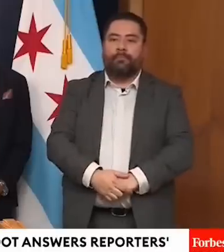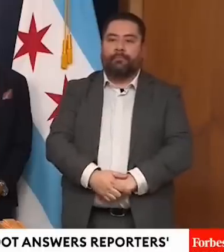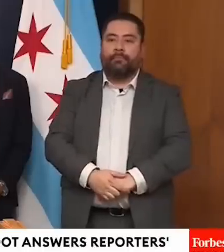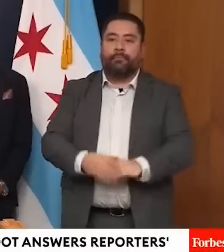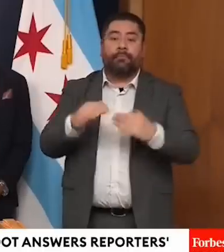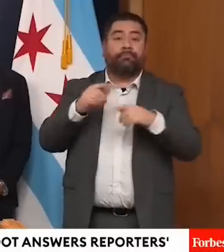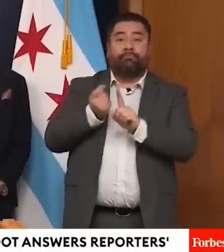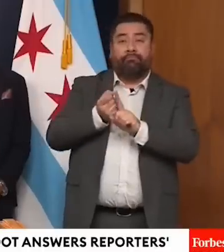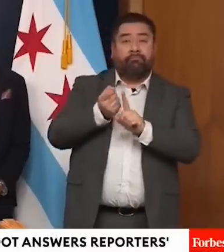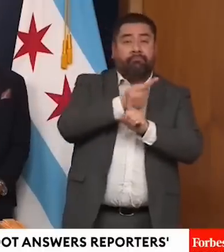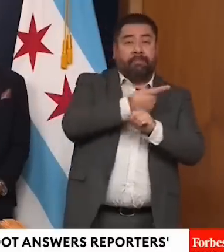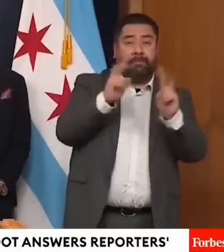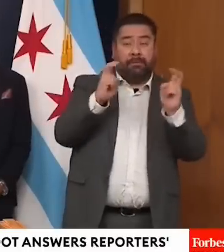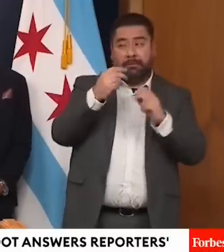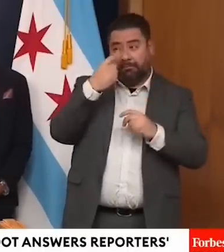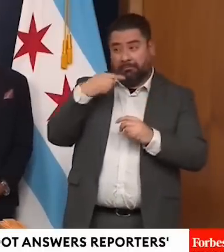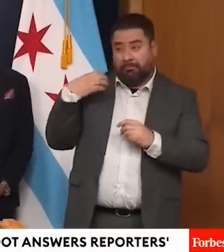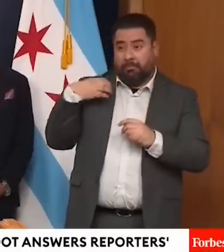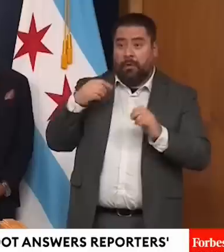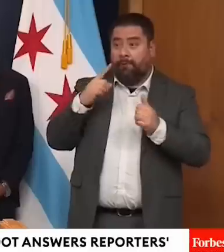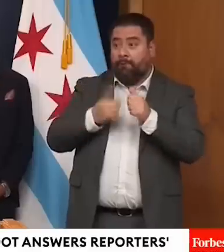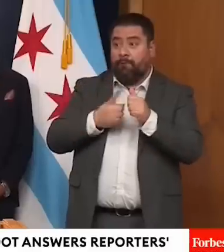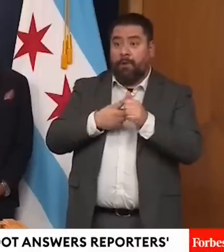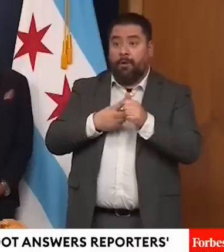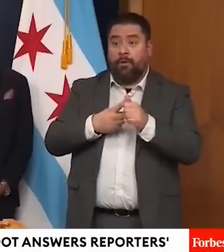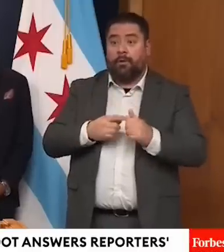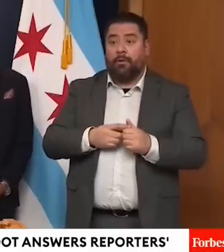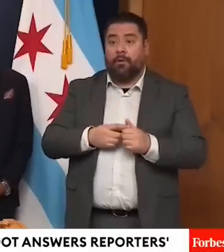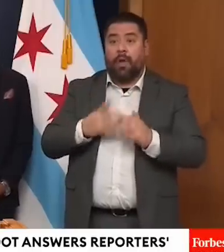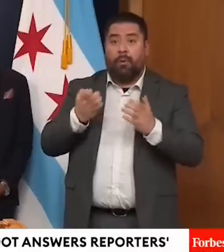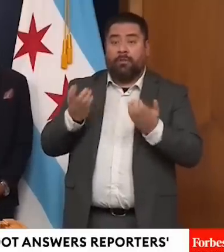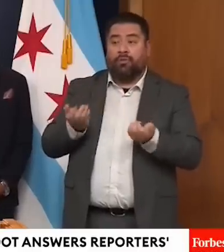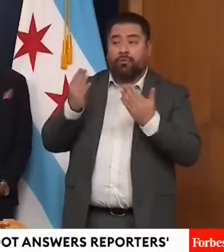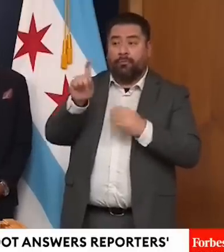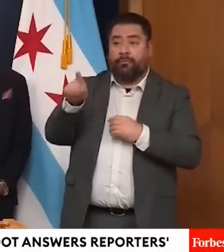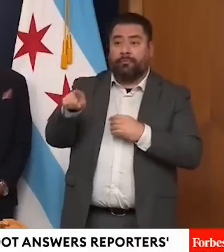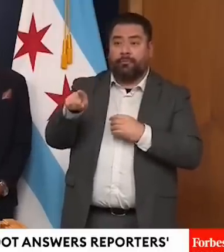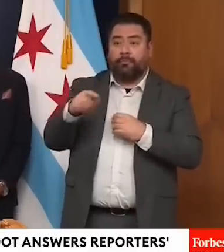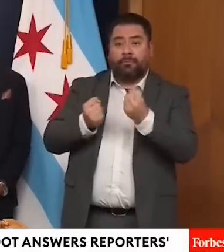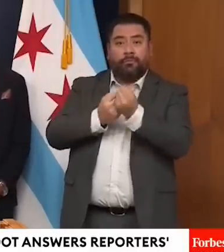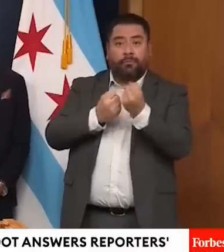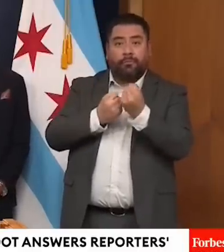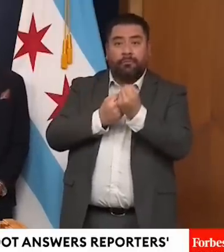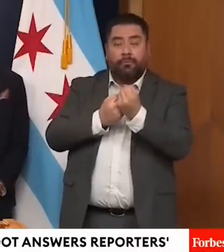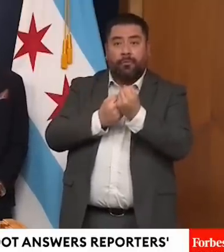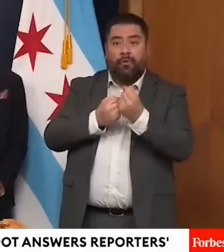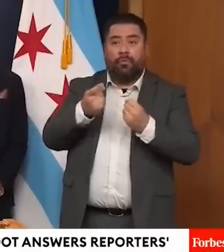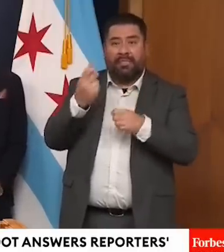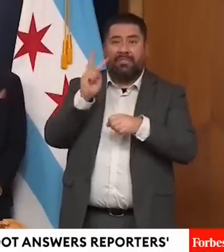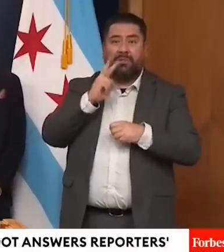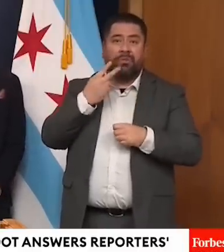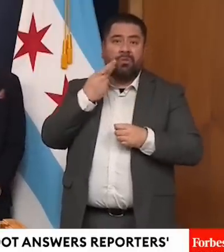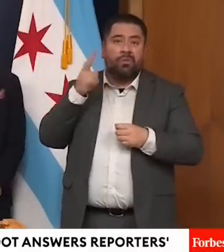off topic, Mayor, if we could. First of all, I wanted to raise this issue of the endorsement you got 2 days